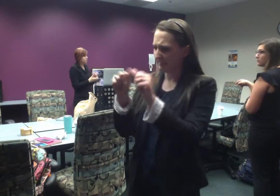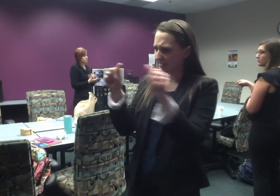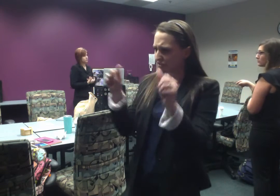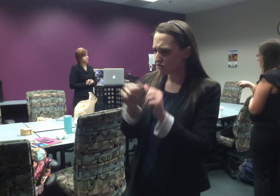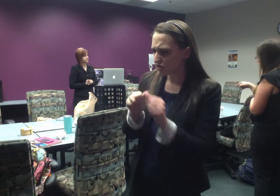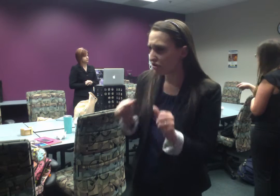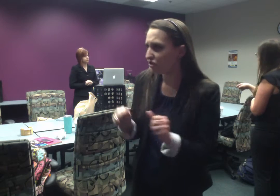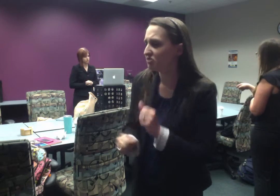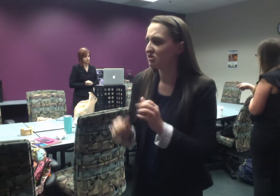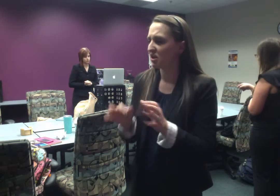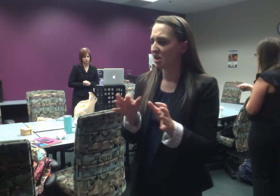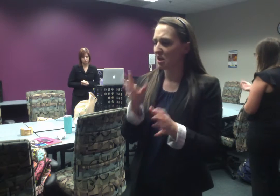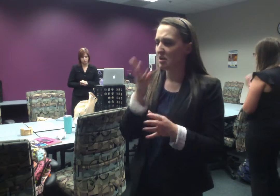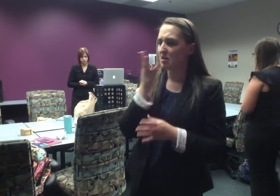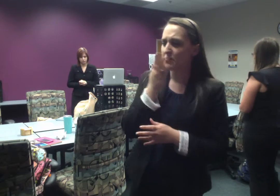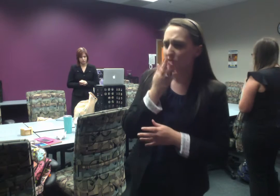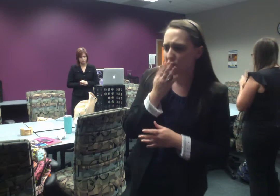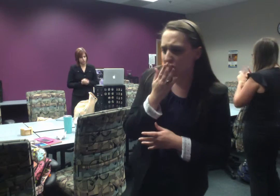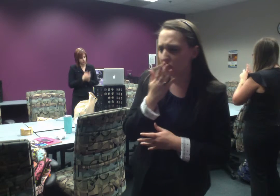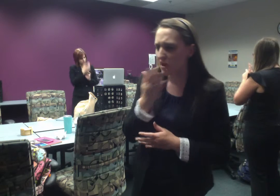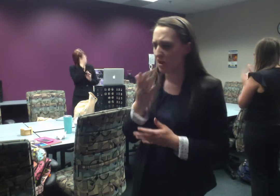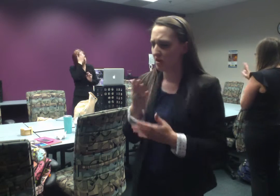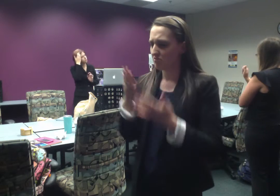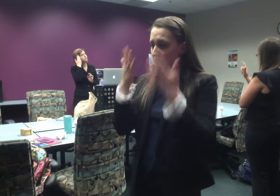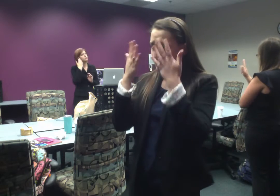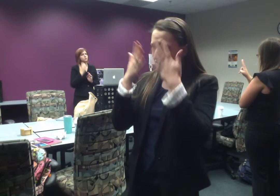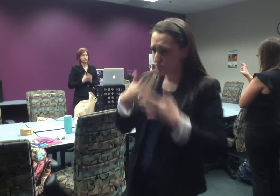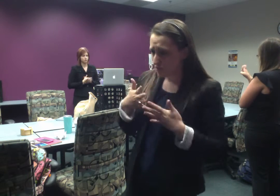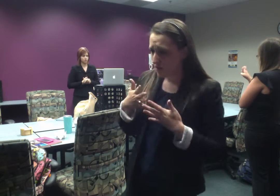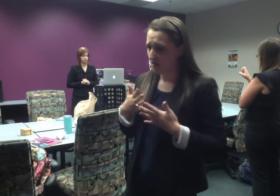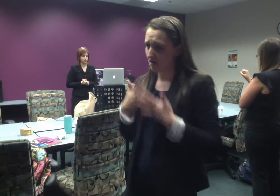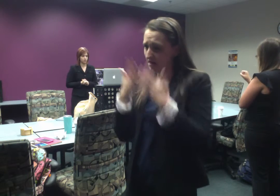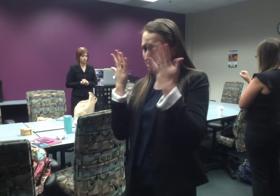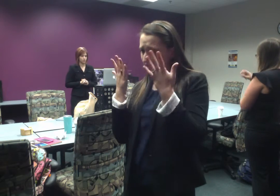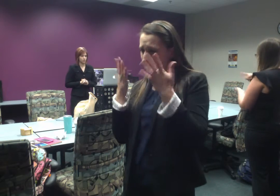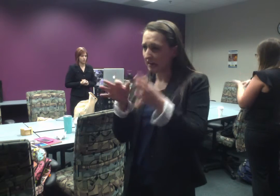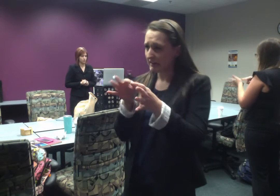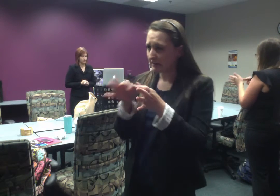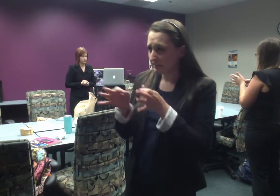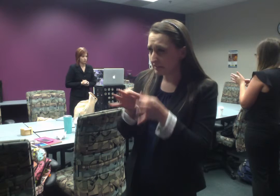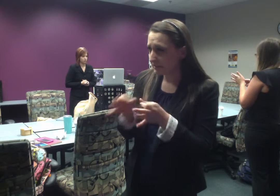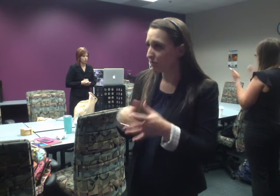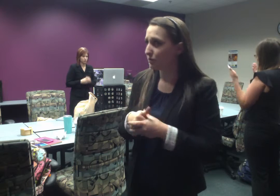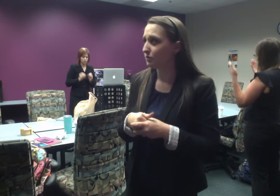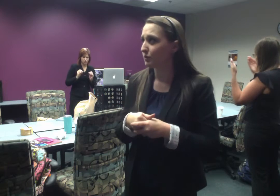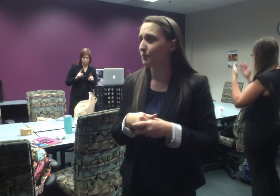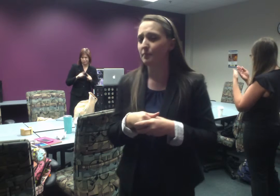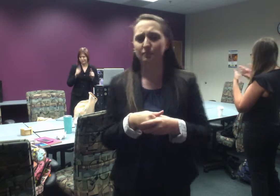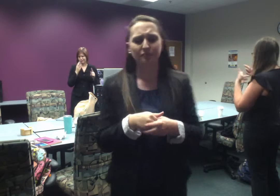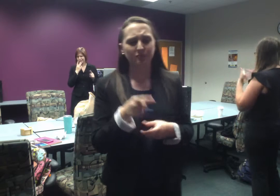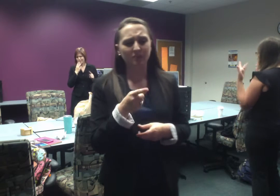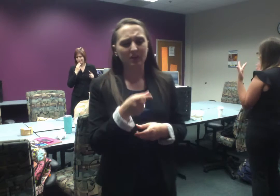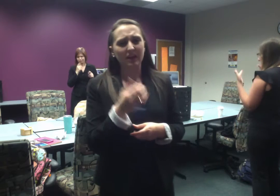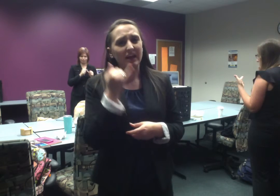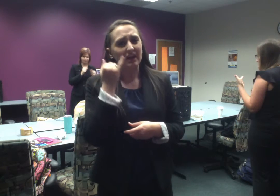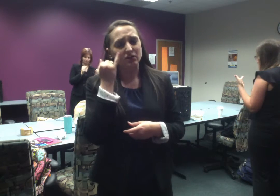values. Okay, but anything can have values and anything can have color. How do you know this is a flower? Matt? The shape